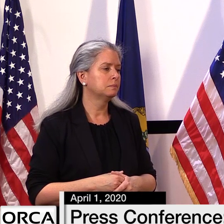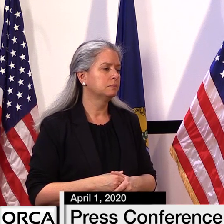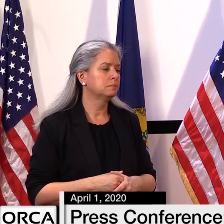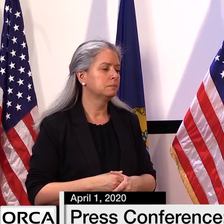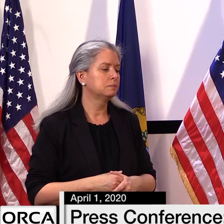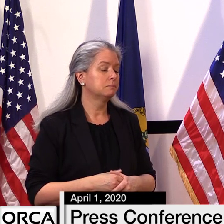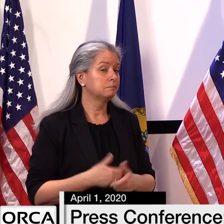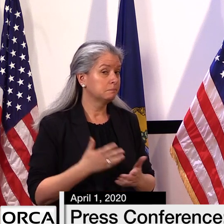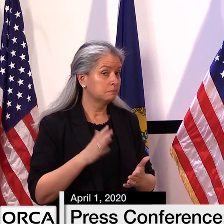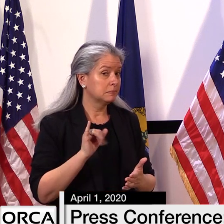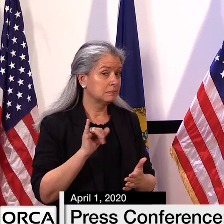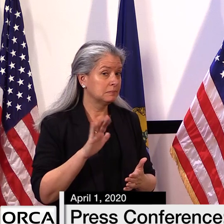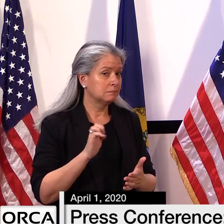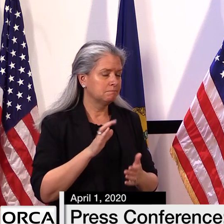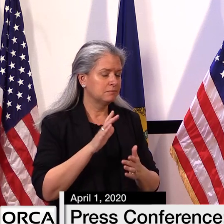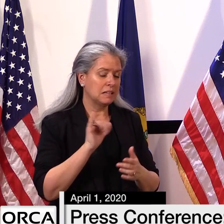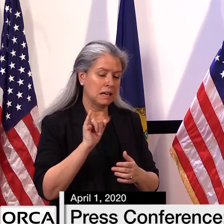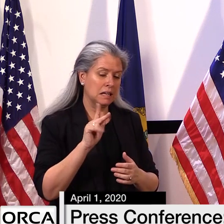Ike?